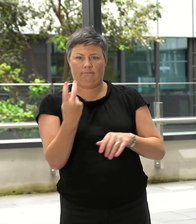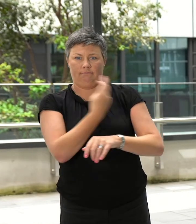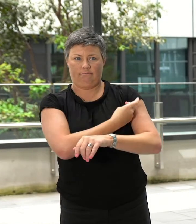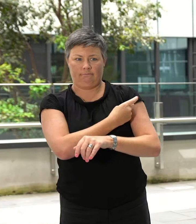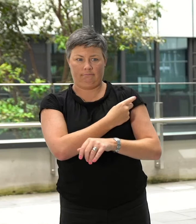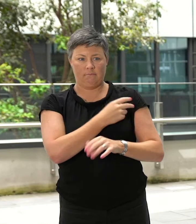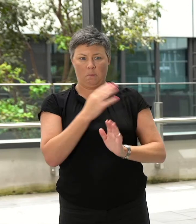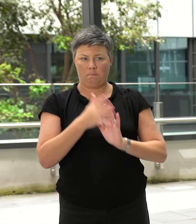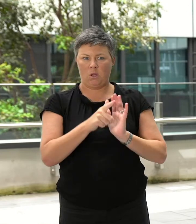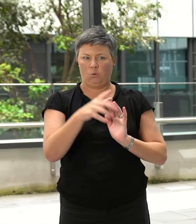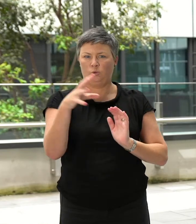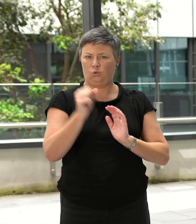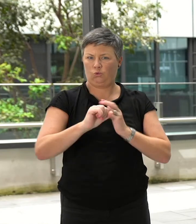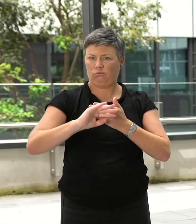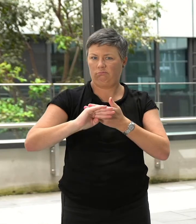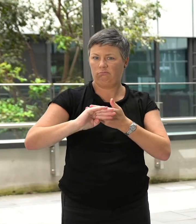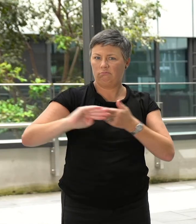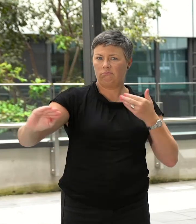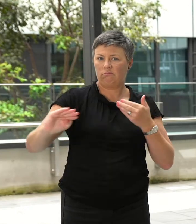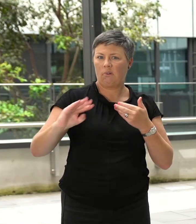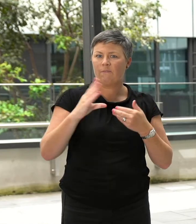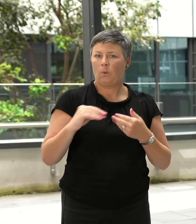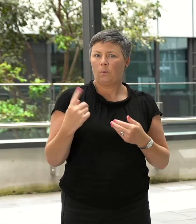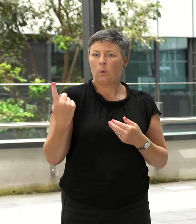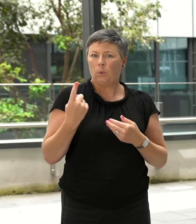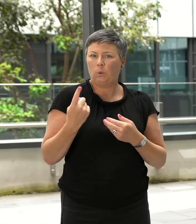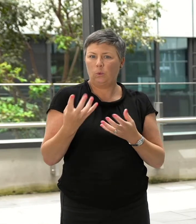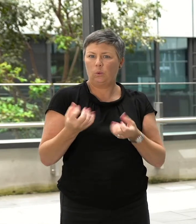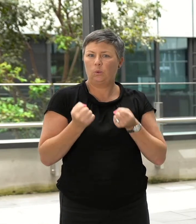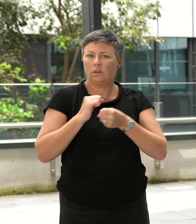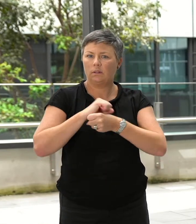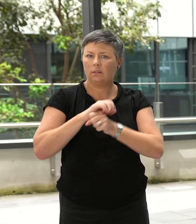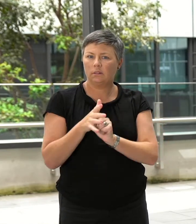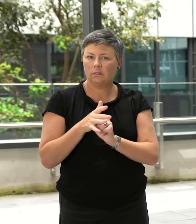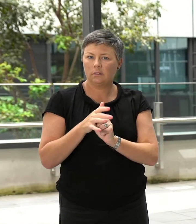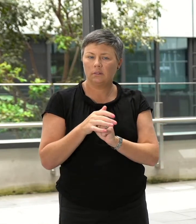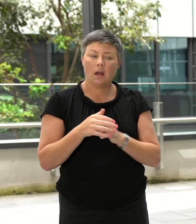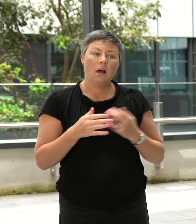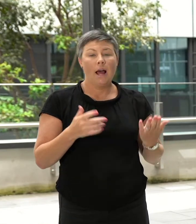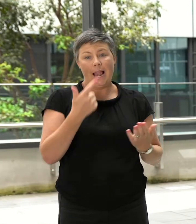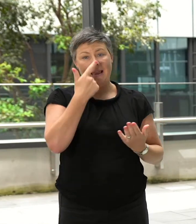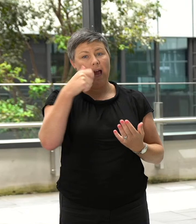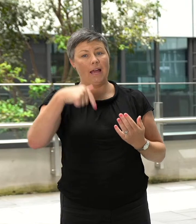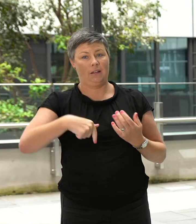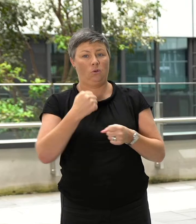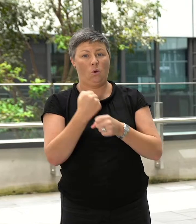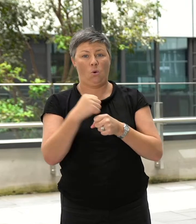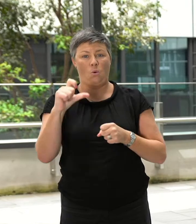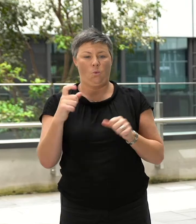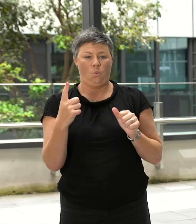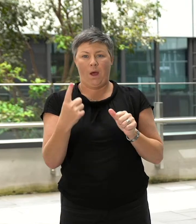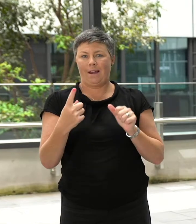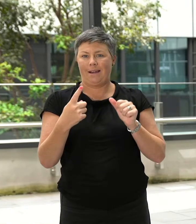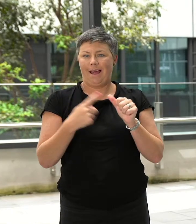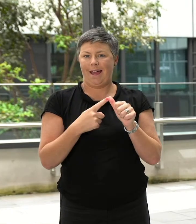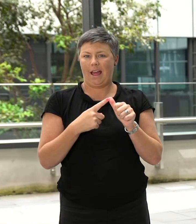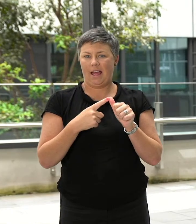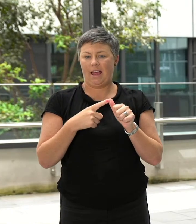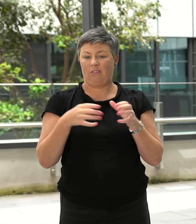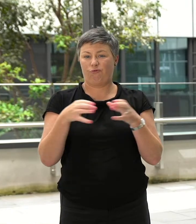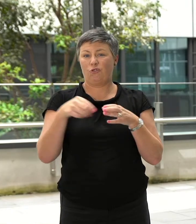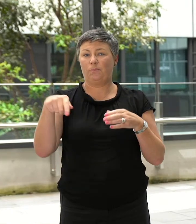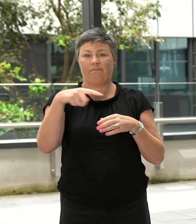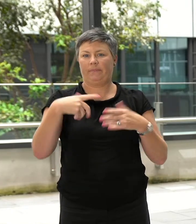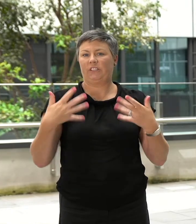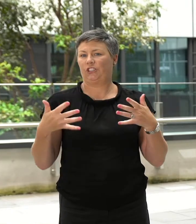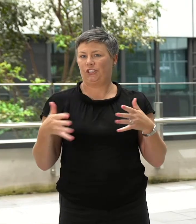Well, as I said yesterday, we're very fortunate here on the Gold Coast. 1A is already done. So they can take the approach,